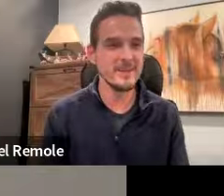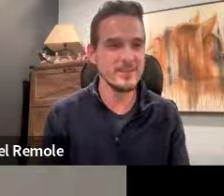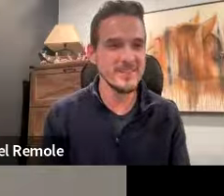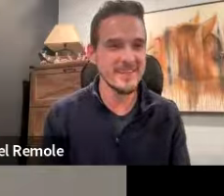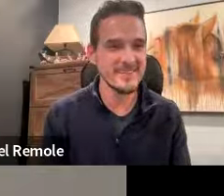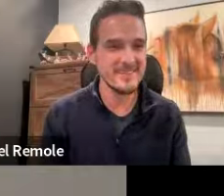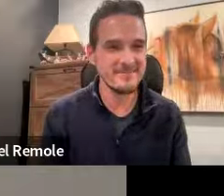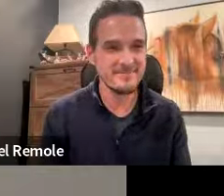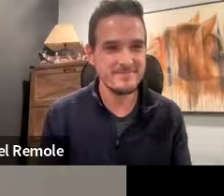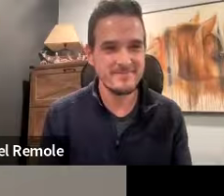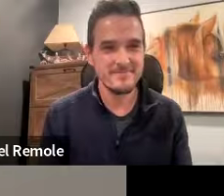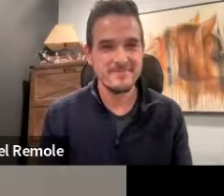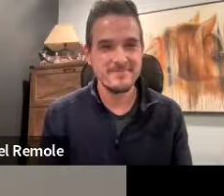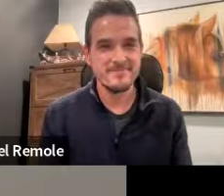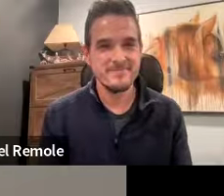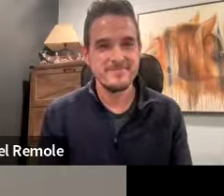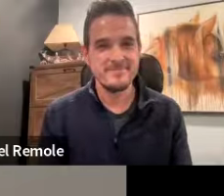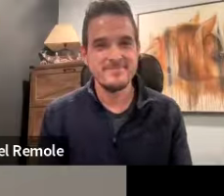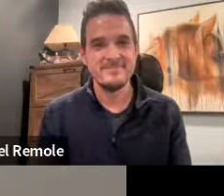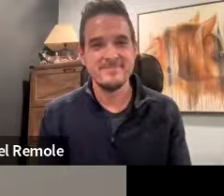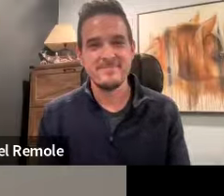And 1 thing you can taste.